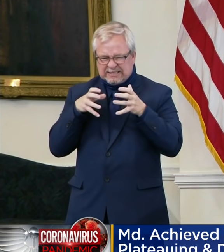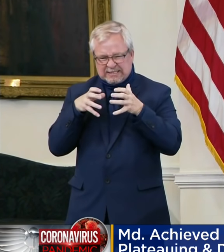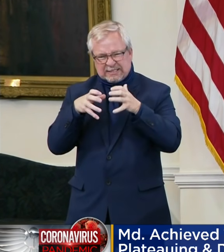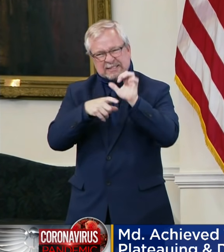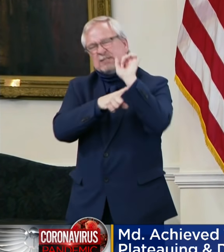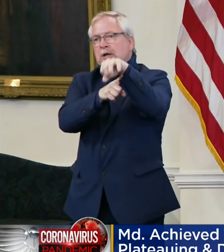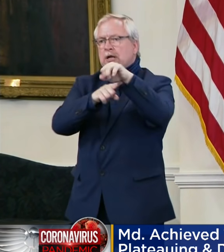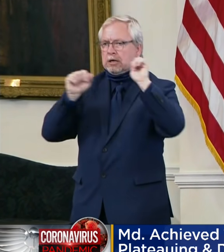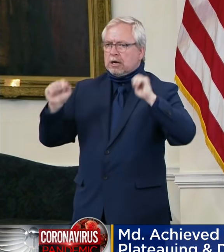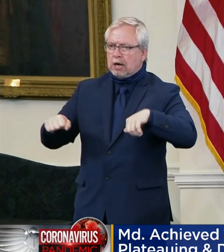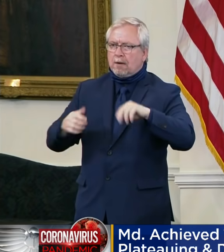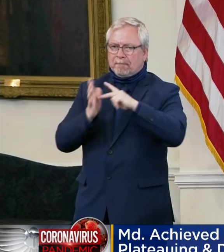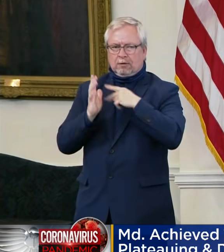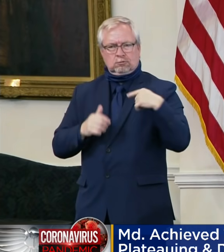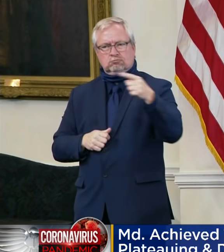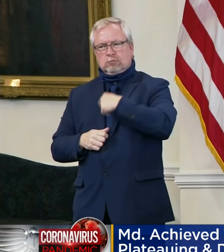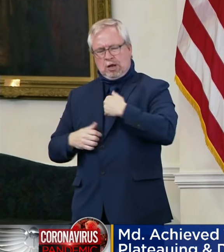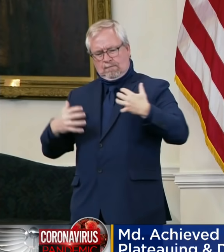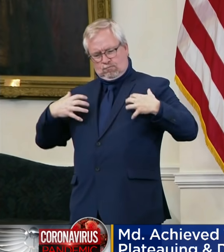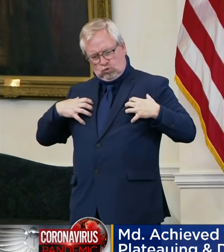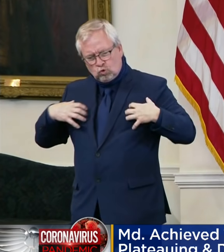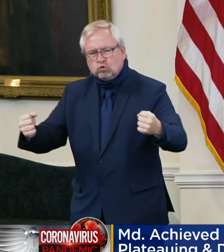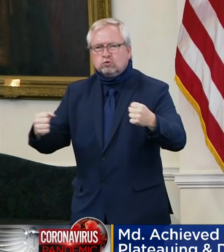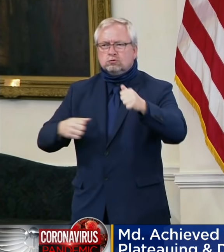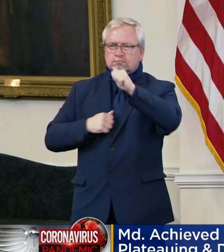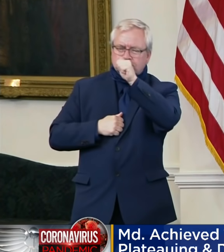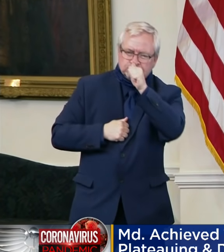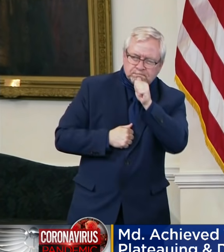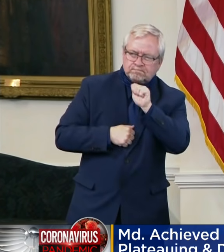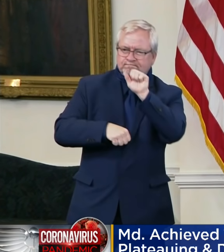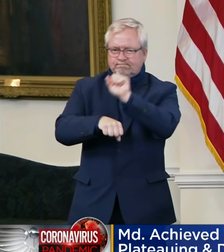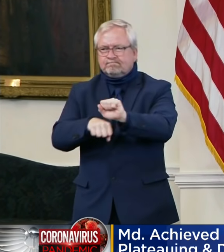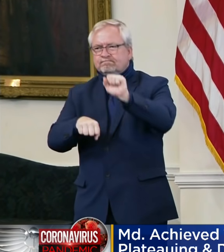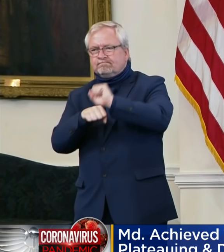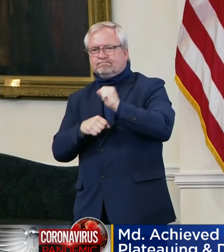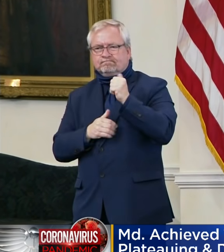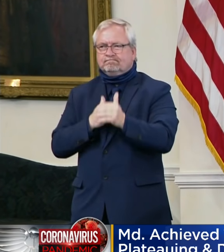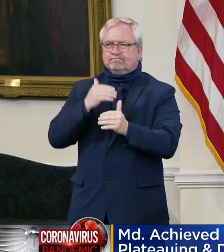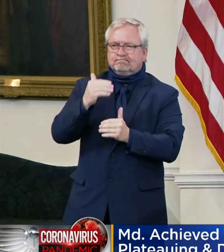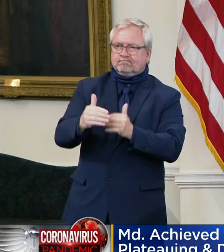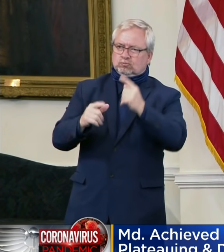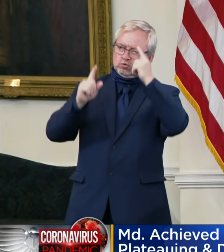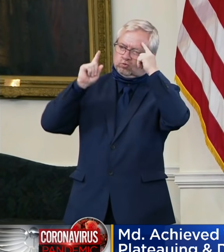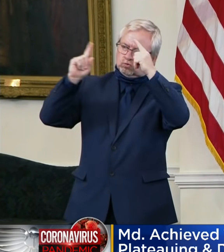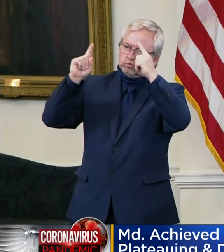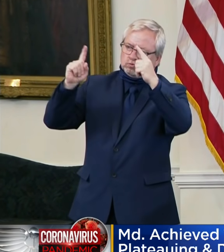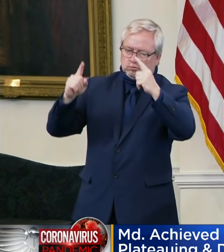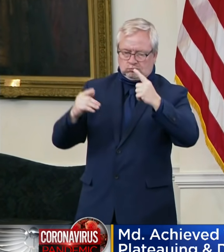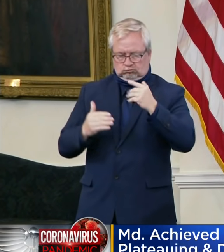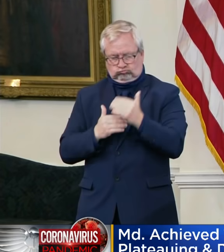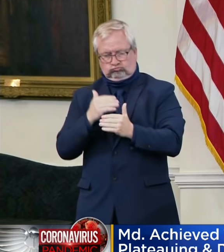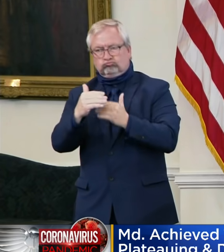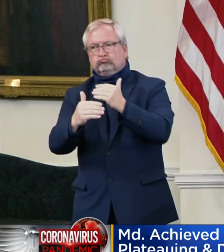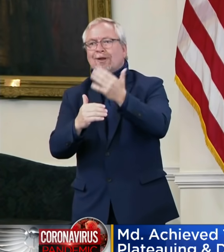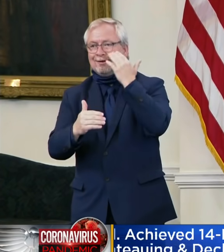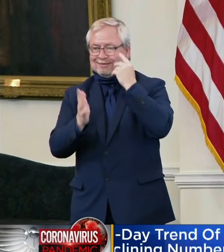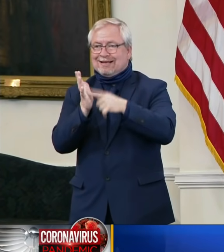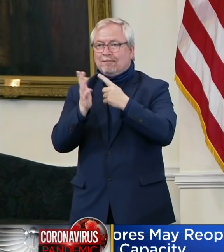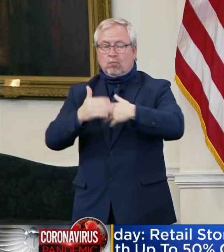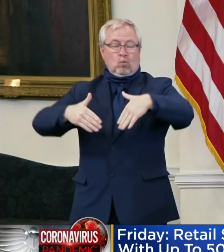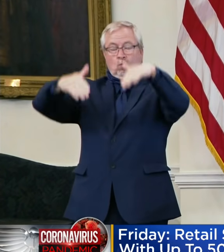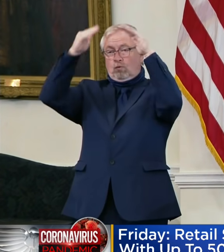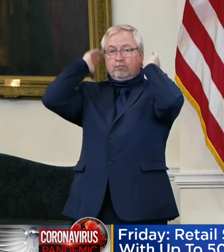courage in the face of grave threats and overwhelming obstacles.